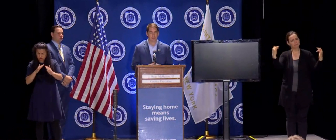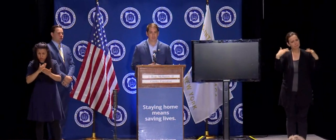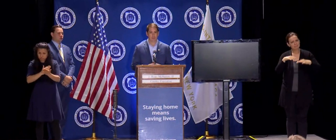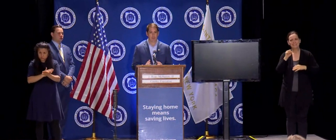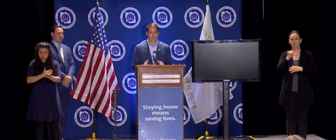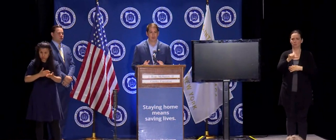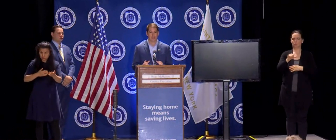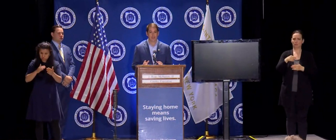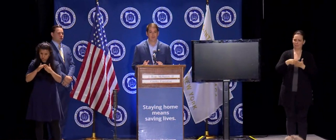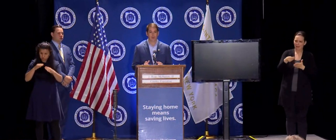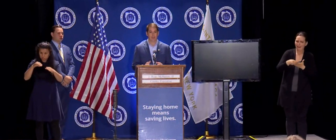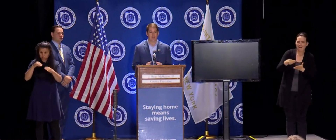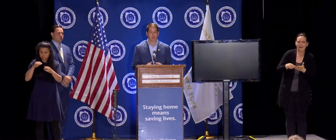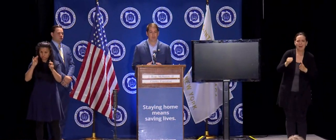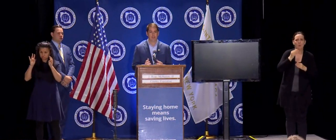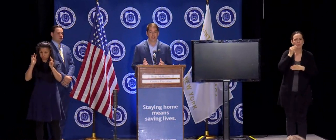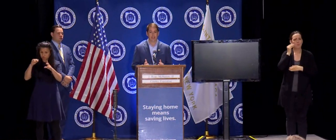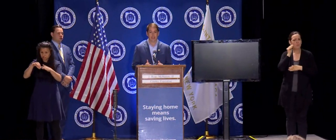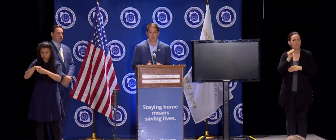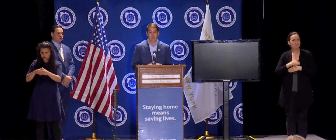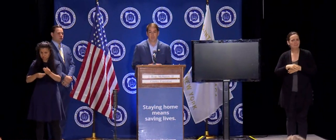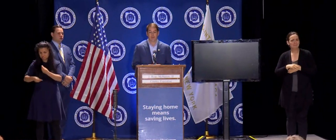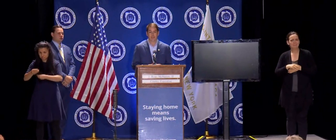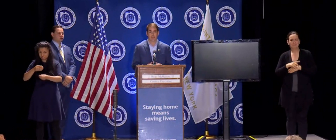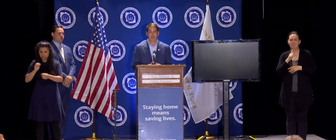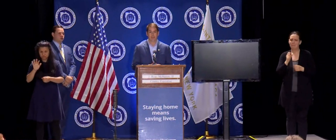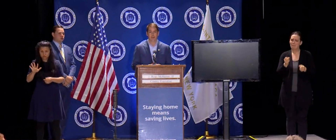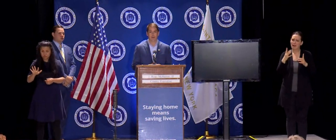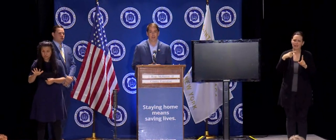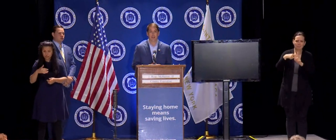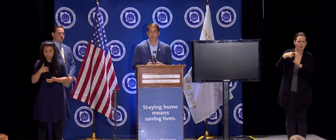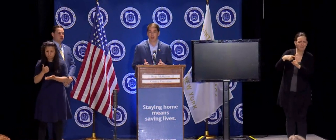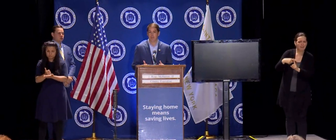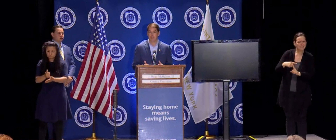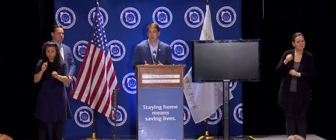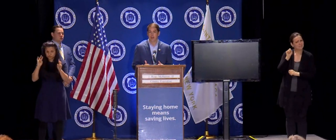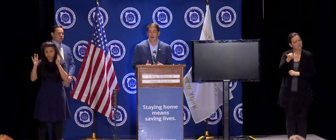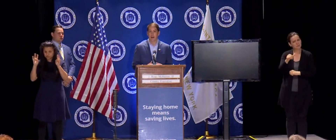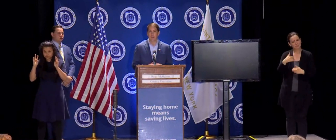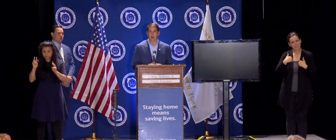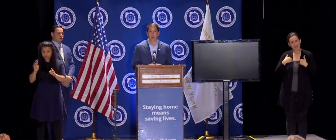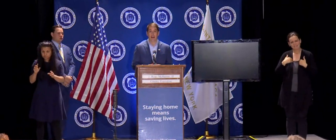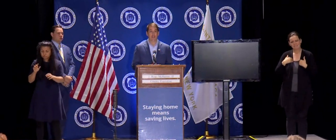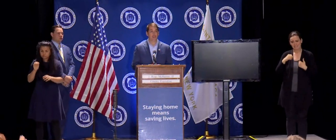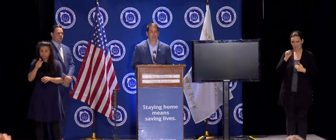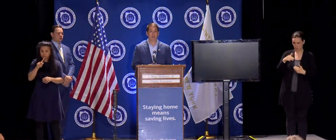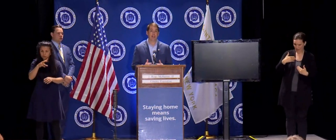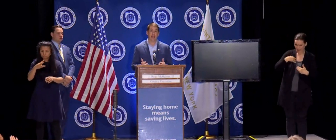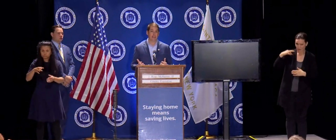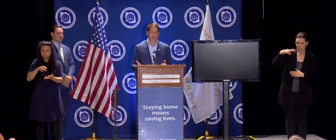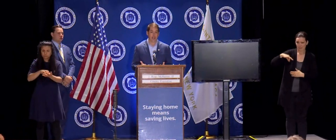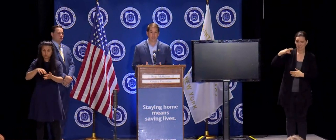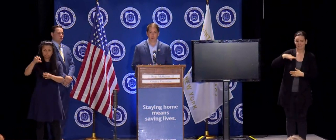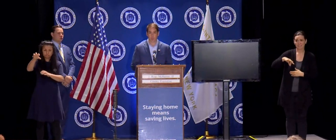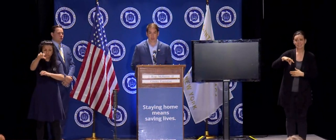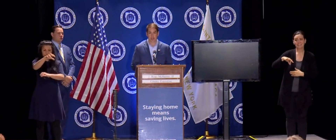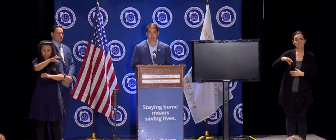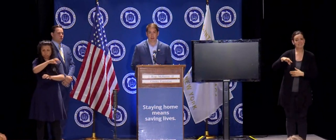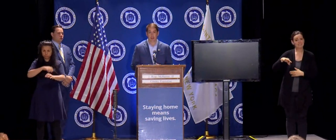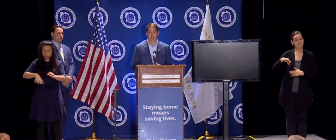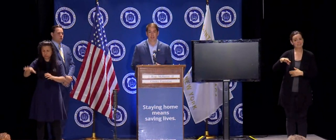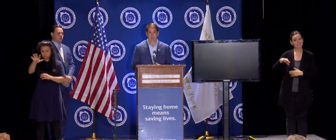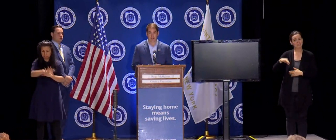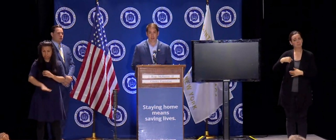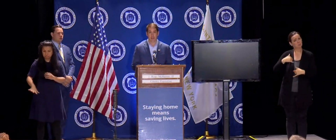absolute opportunities for the city and the people of the city of Syracuse to benefit, but we're not just leaving that to chance. We're